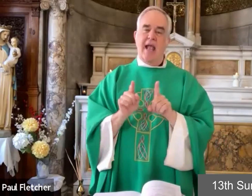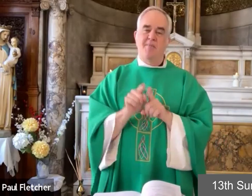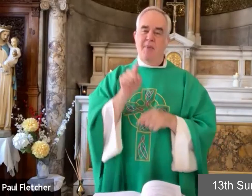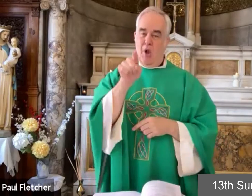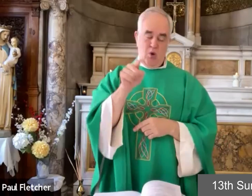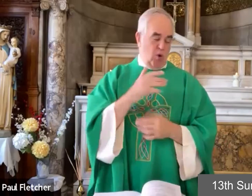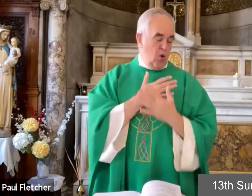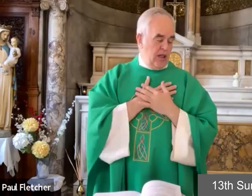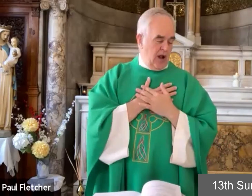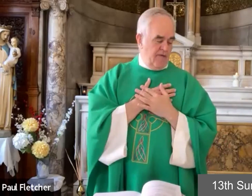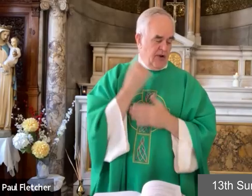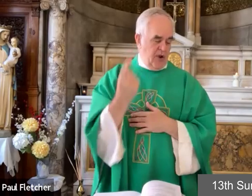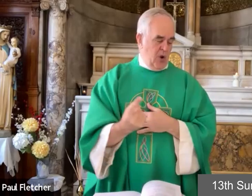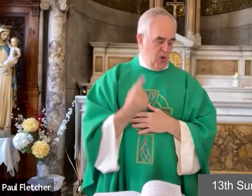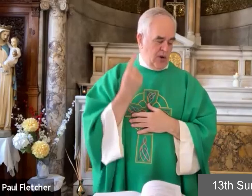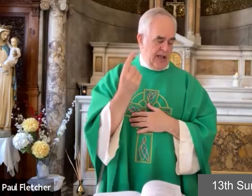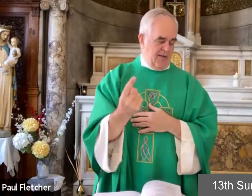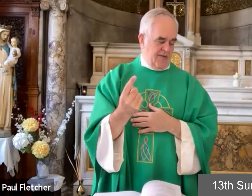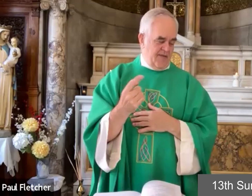saying you love with love.